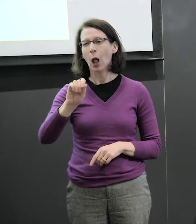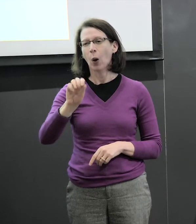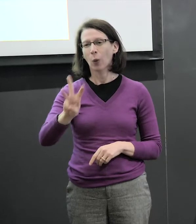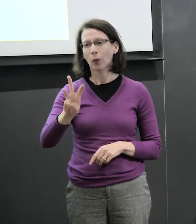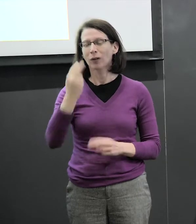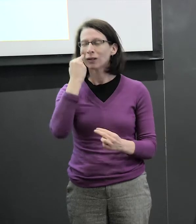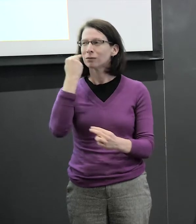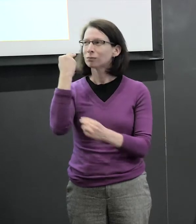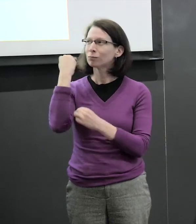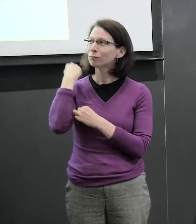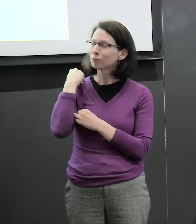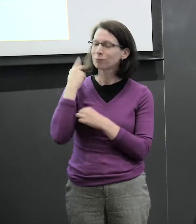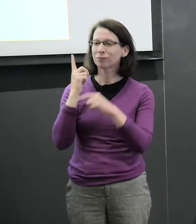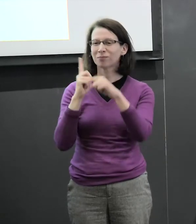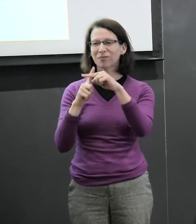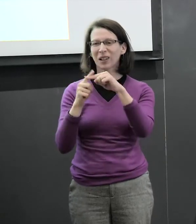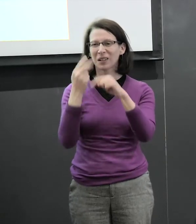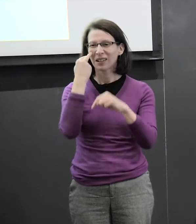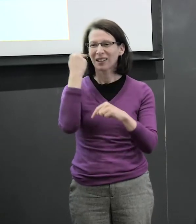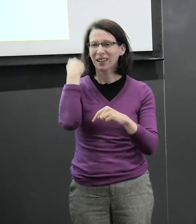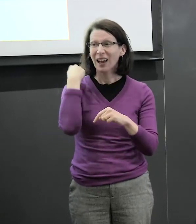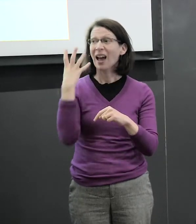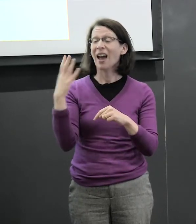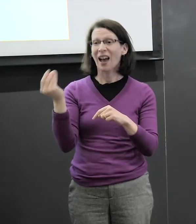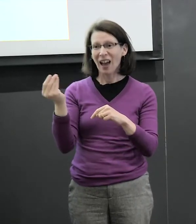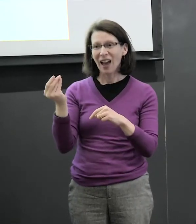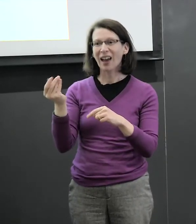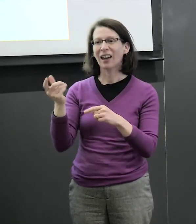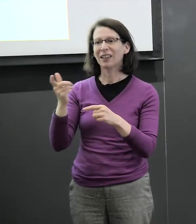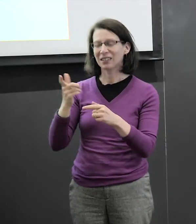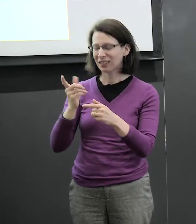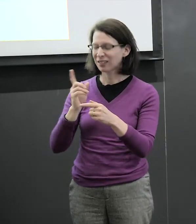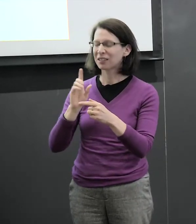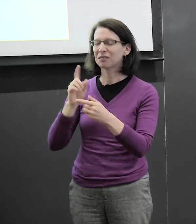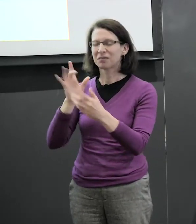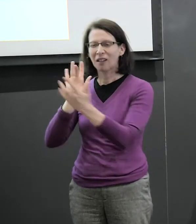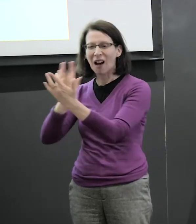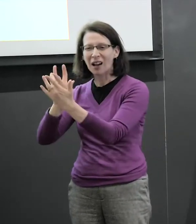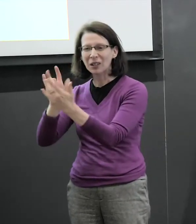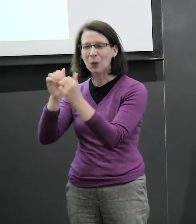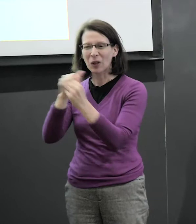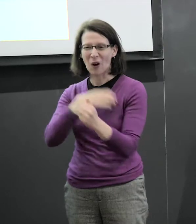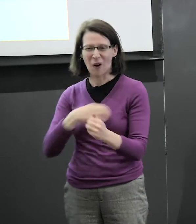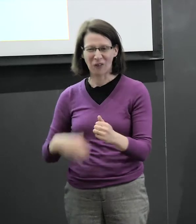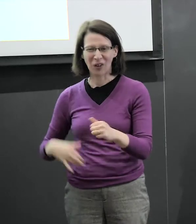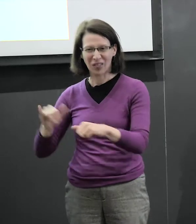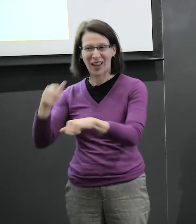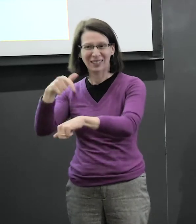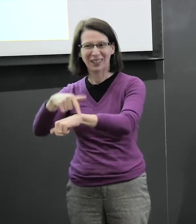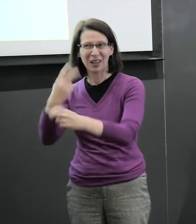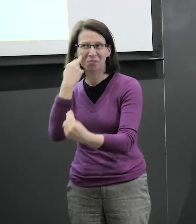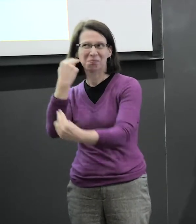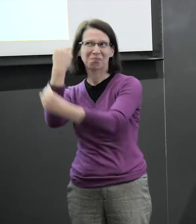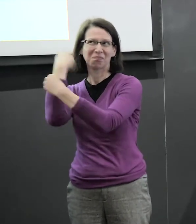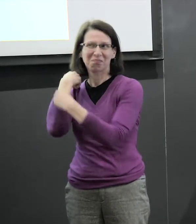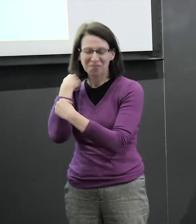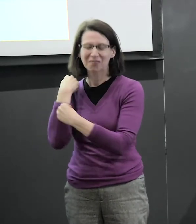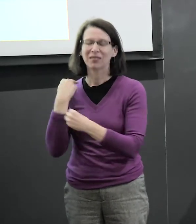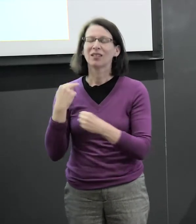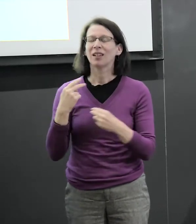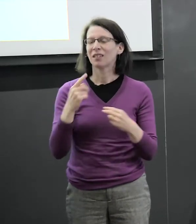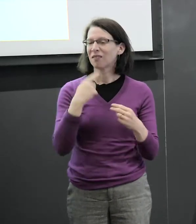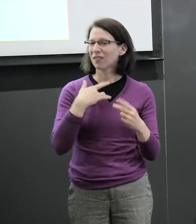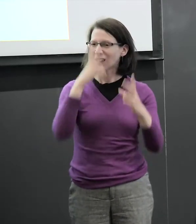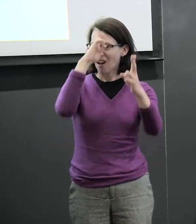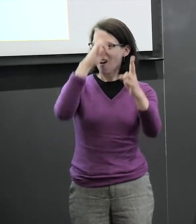period and of numerous later exchanges with Harvard. So it's a real pleasure and a true honor to be here, and also to